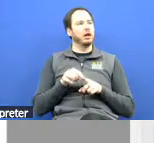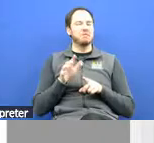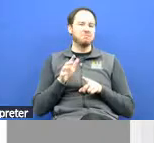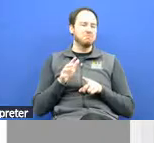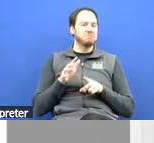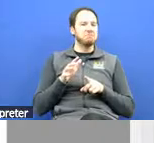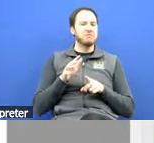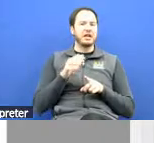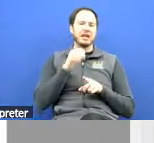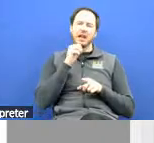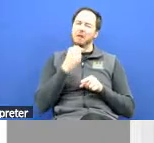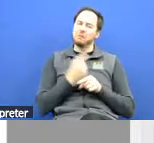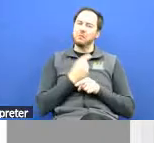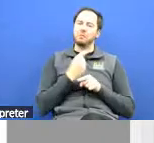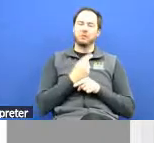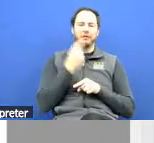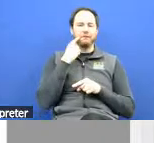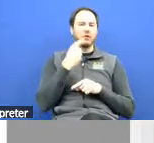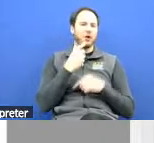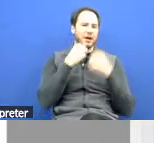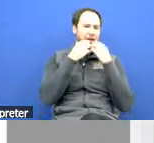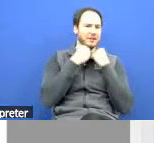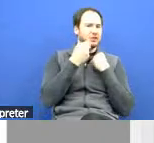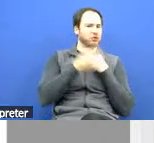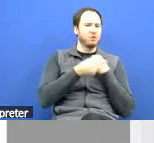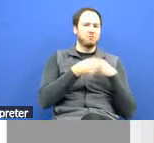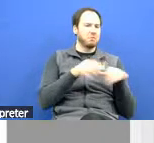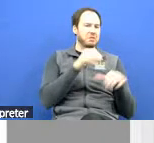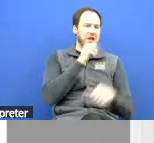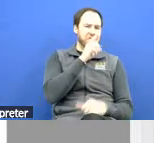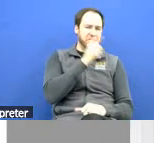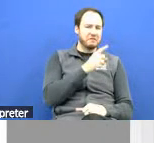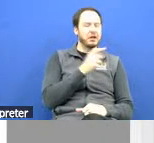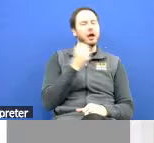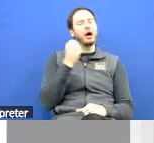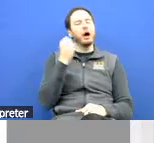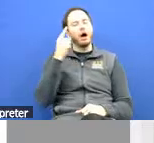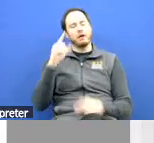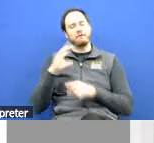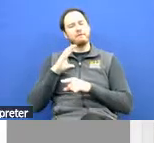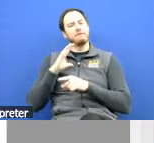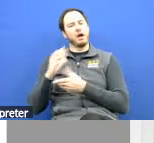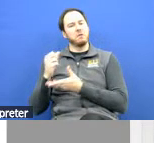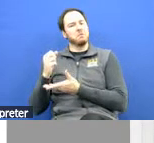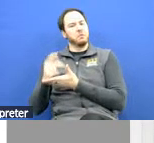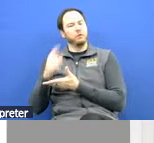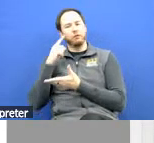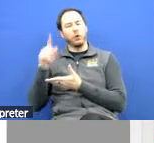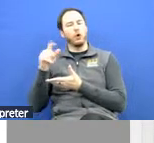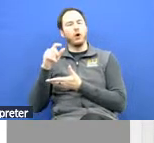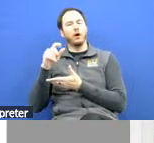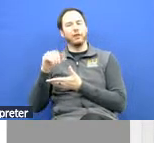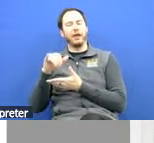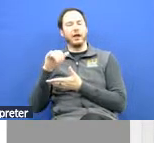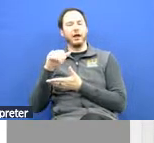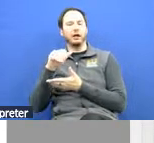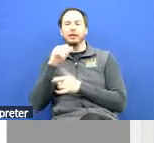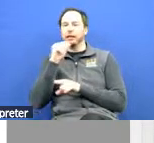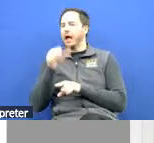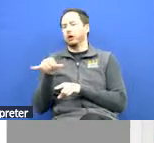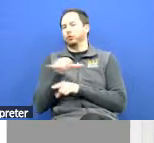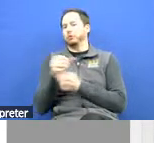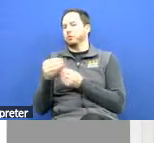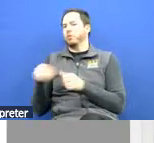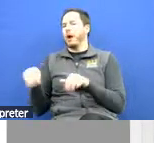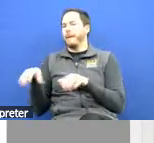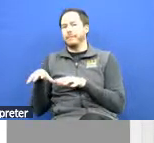be appropriate for a historic property, they would be okay for a non-contributing property. So